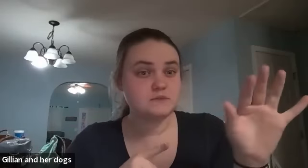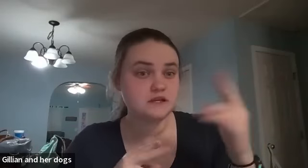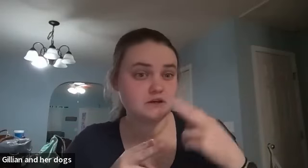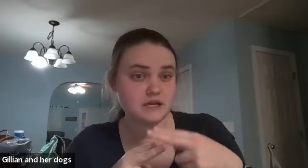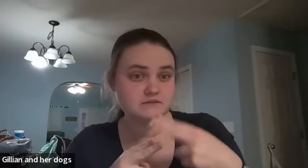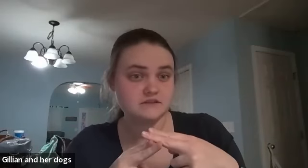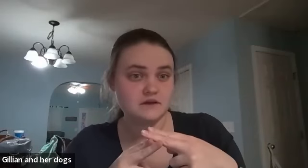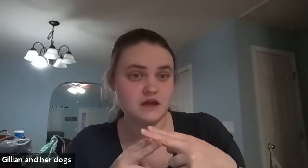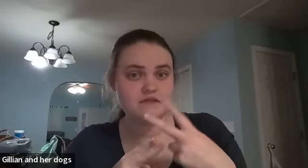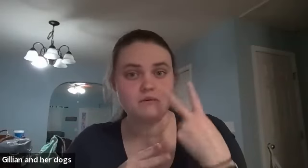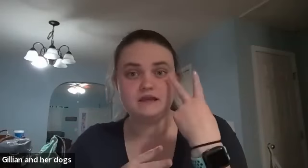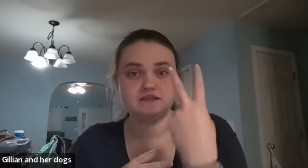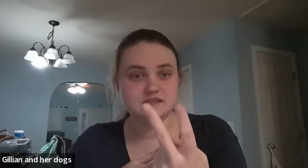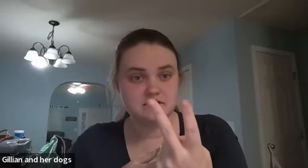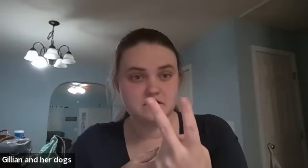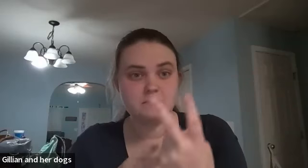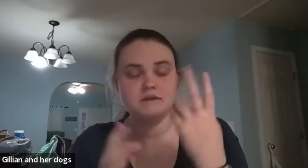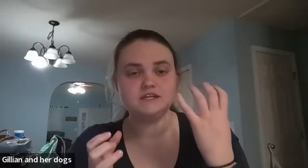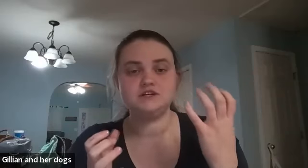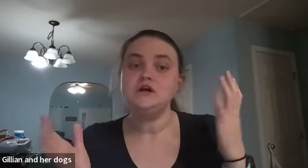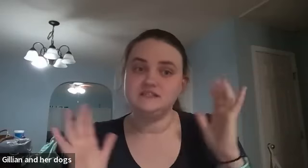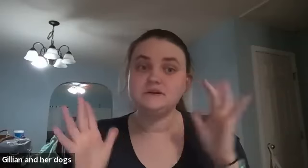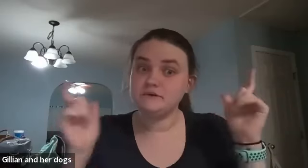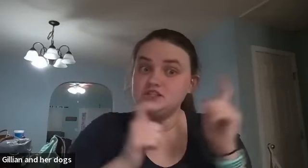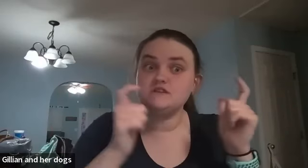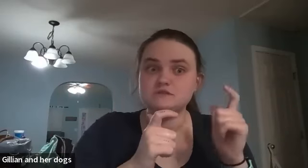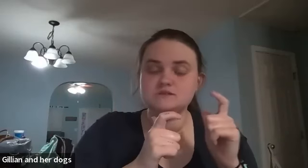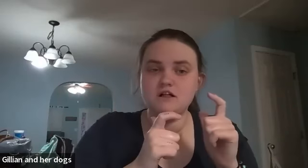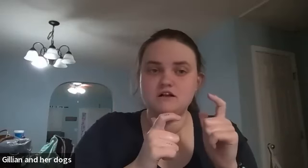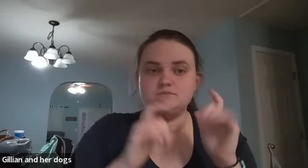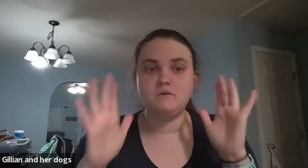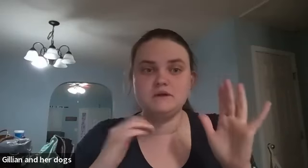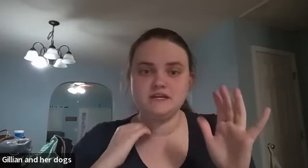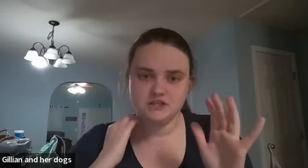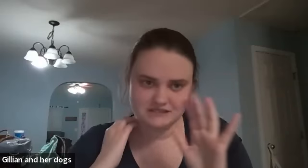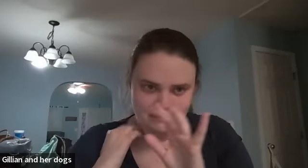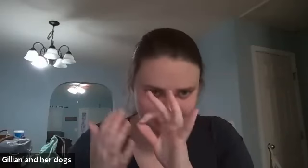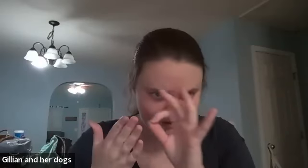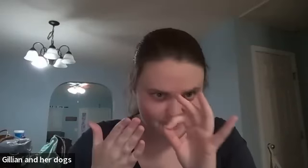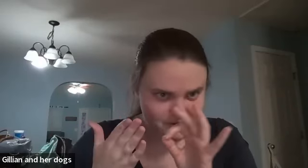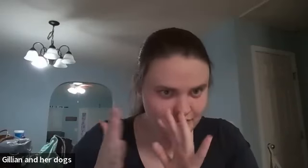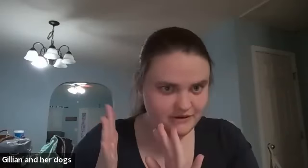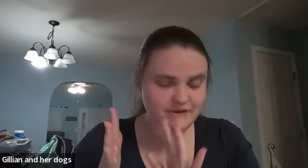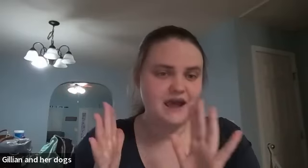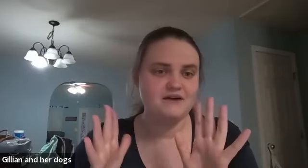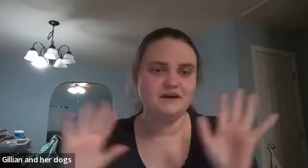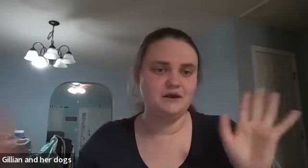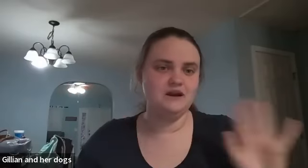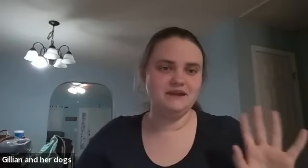spelling your names? And that way I can see them and make sure. Typically we do this with a smaller class, but I want to make sure. I was like, okay, how many people do we have? I don't want to make